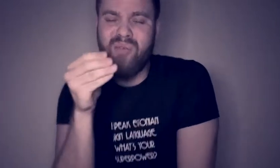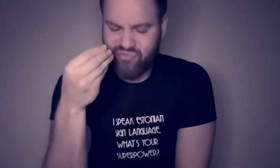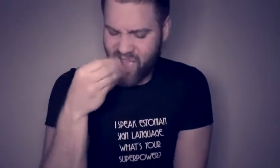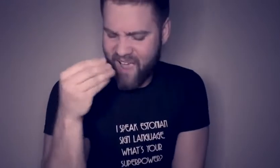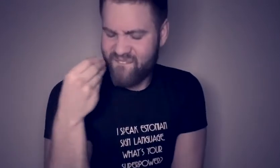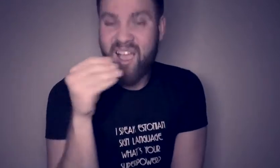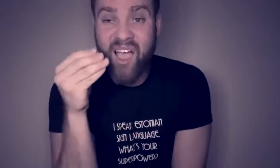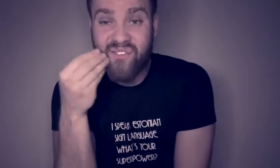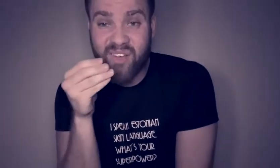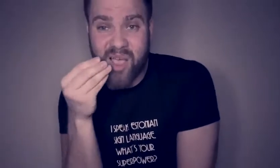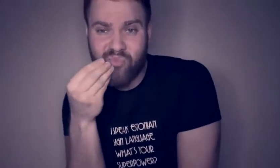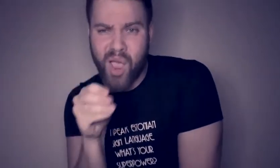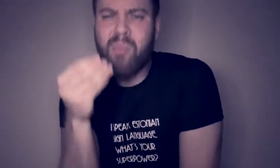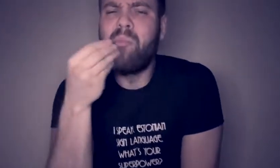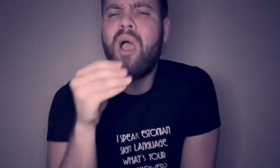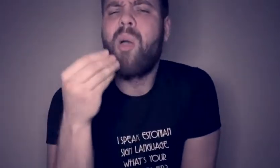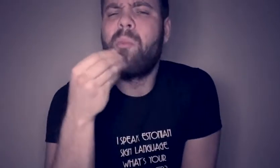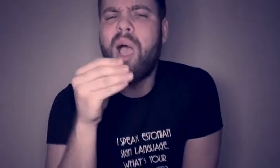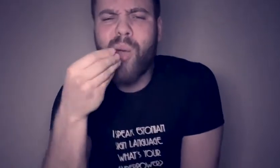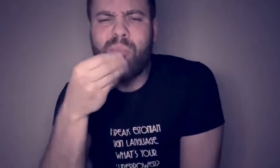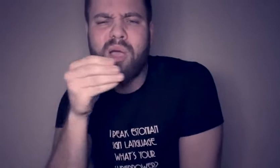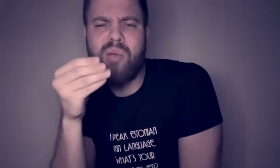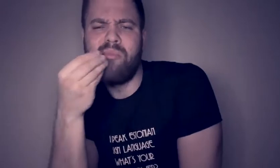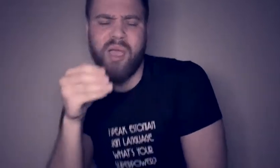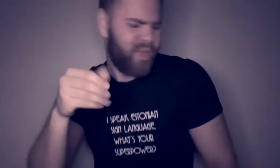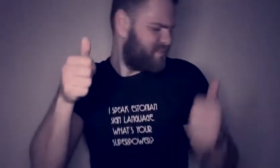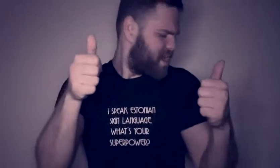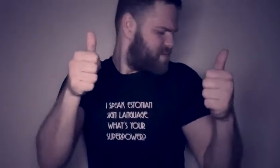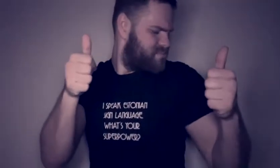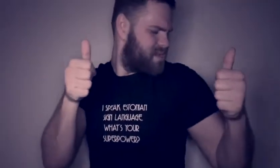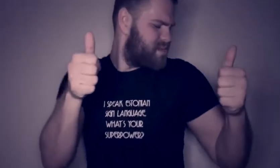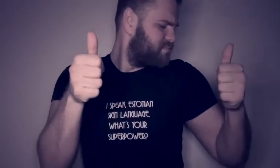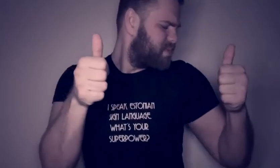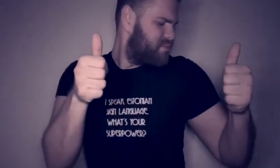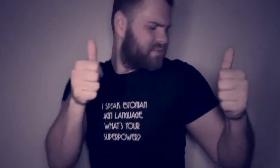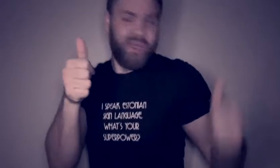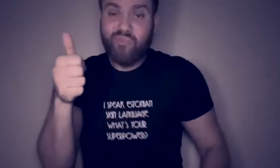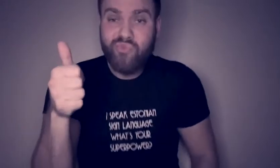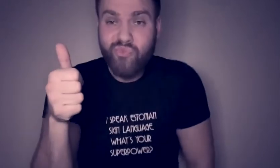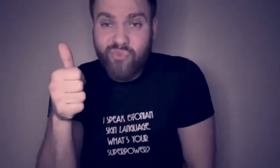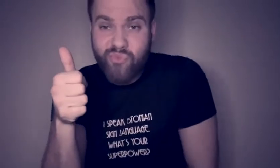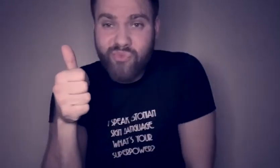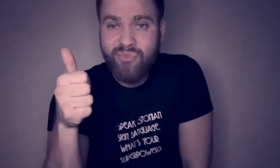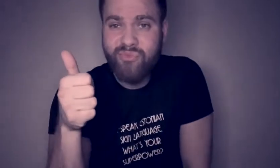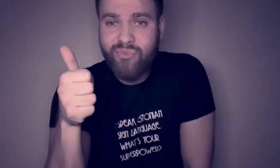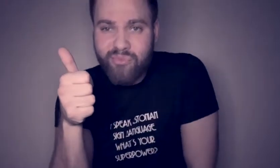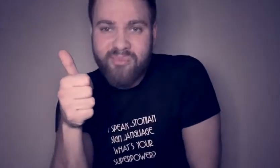fine, fine, fine, ooh, fine, fine, fine, fine, fine, fine, ooh, just fine, fine, fine,